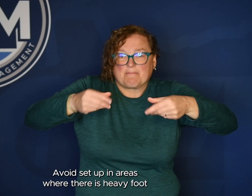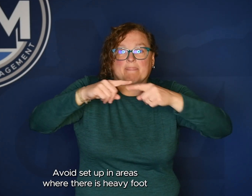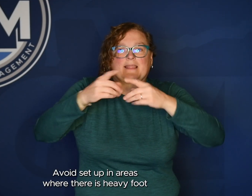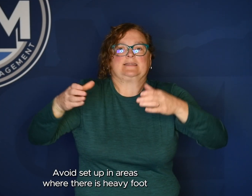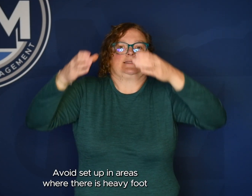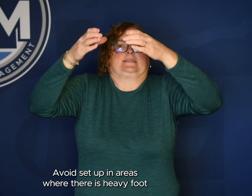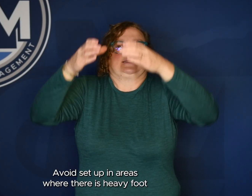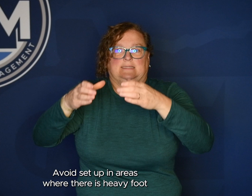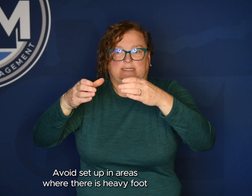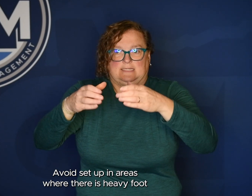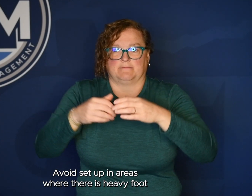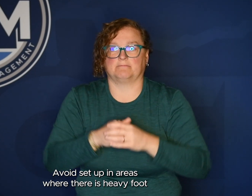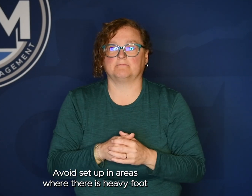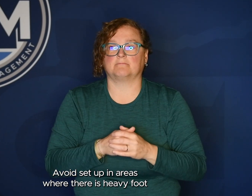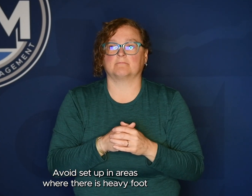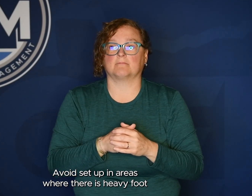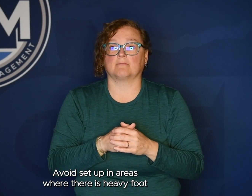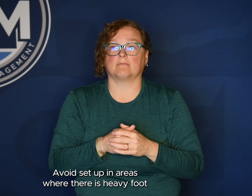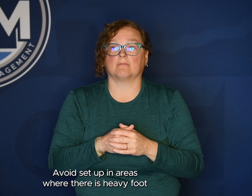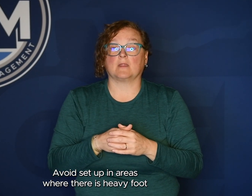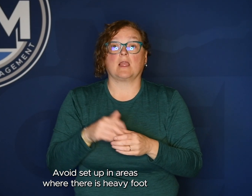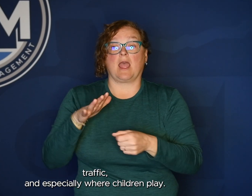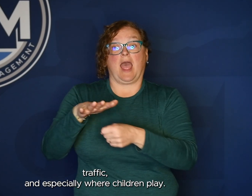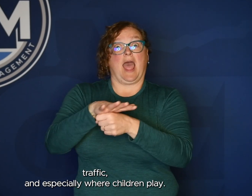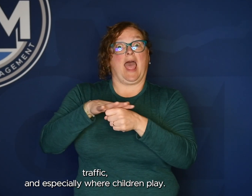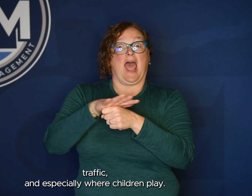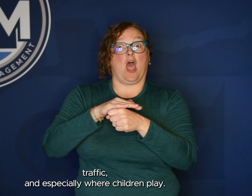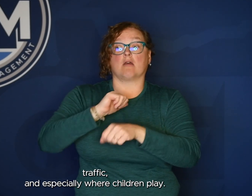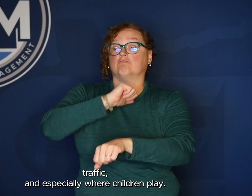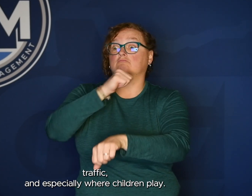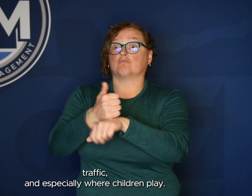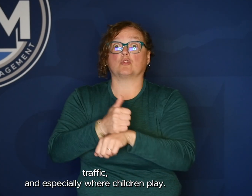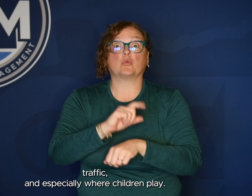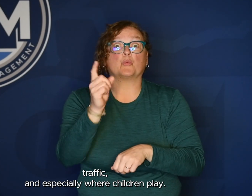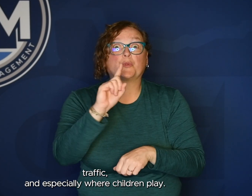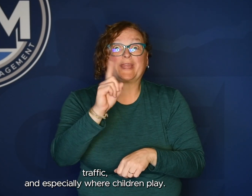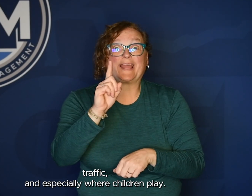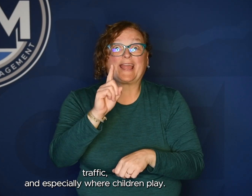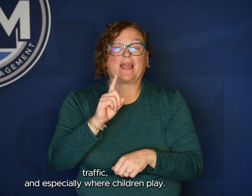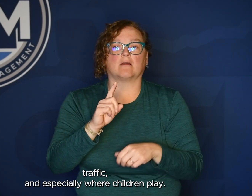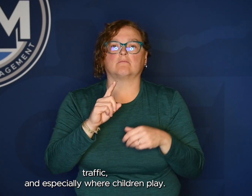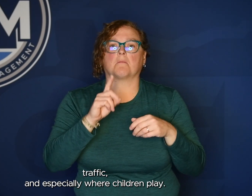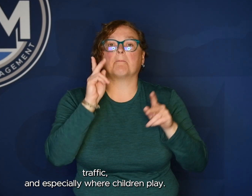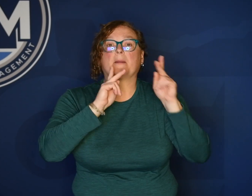Avoid setup in areas where there is heavy foot traffic and especially where children play.